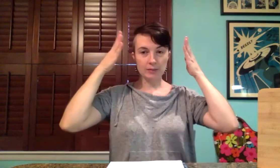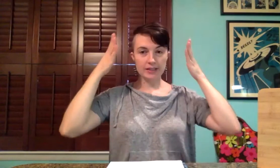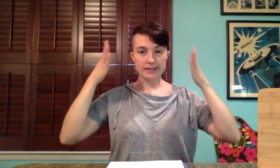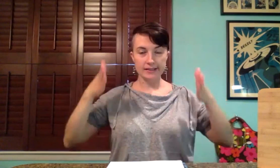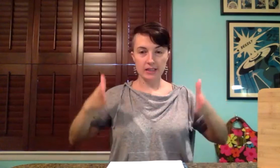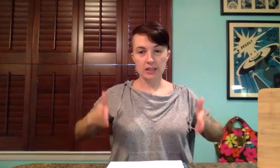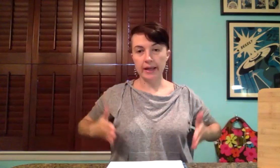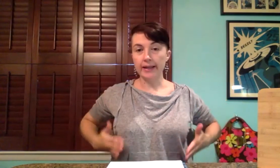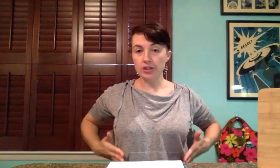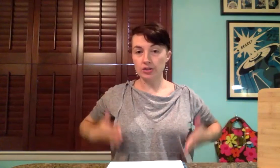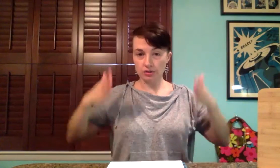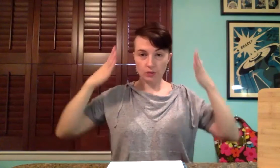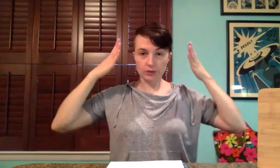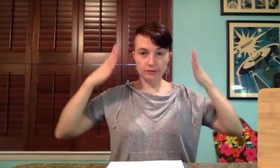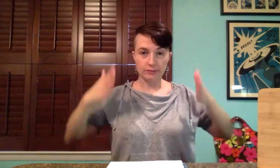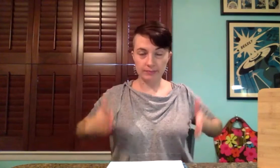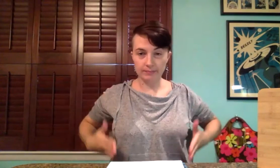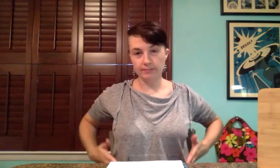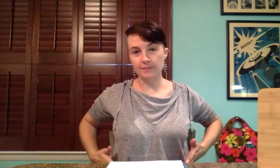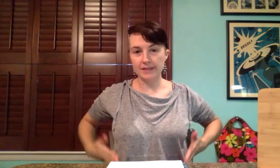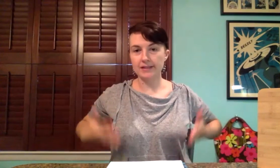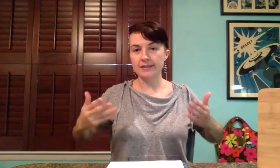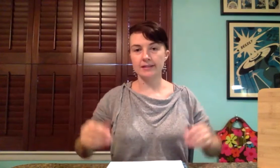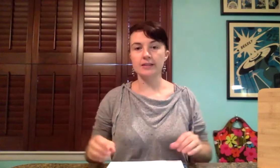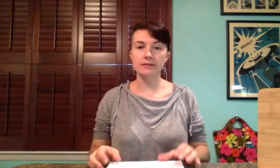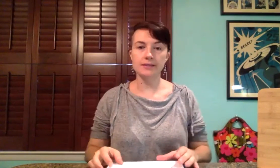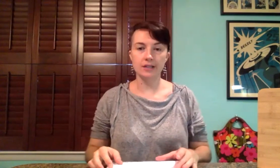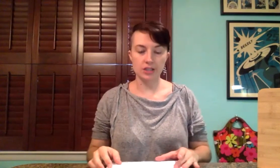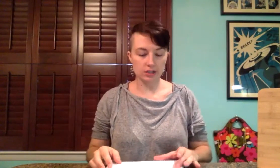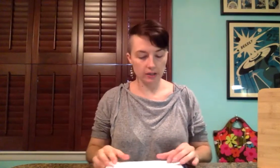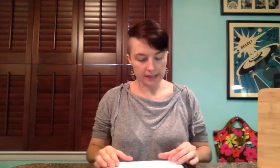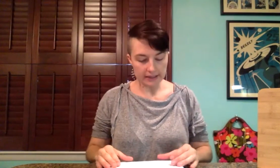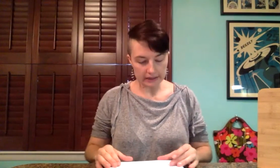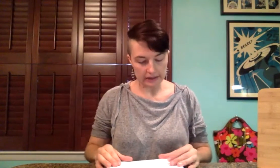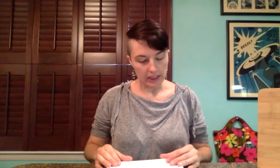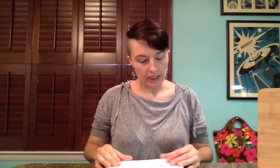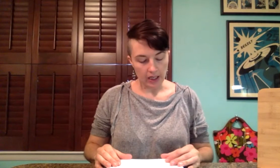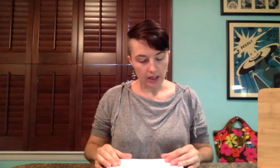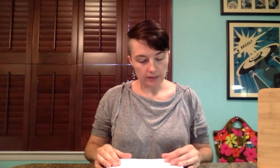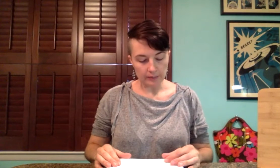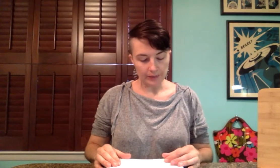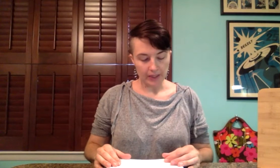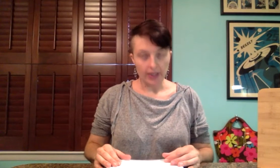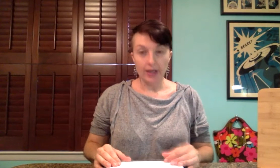plus agent, or basically it's like the -er ending.